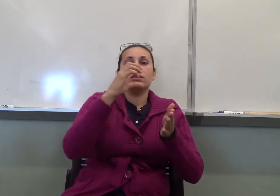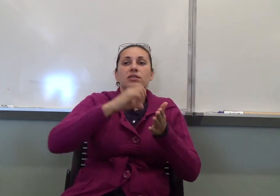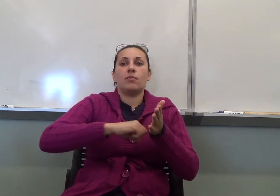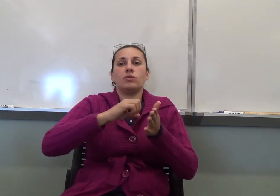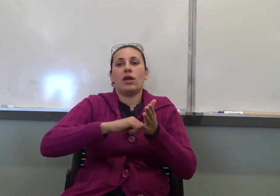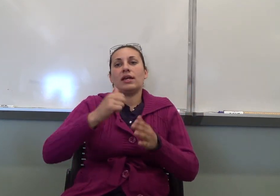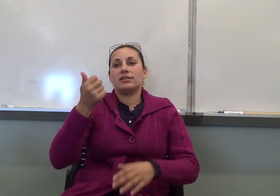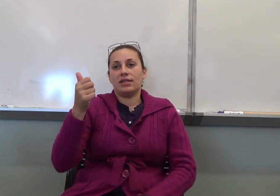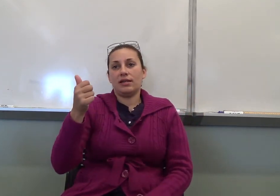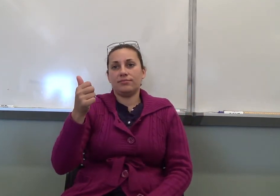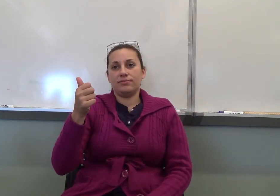English.